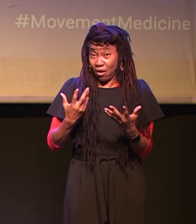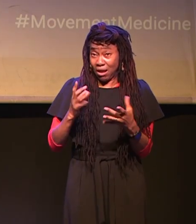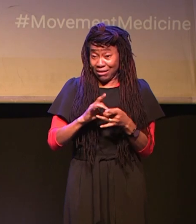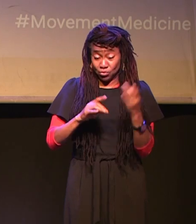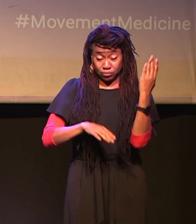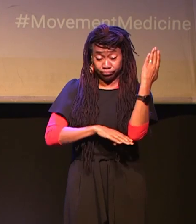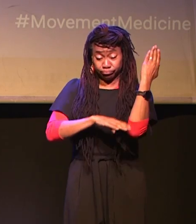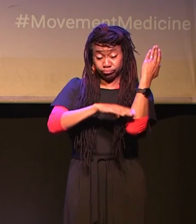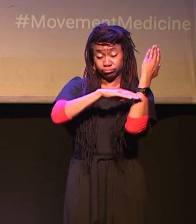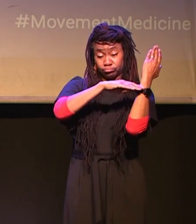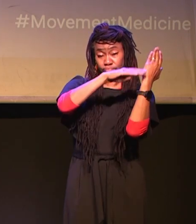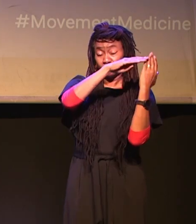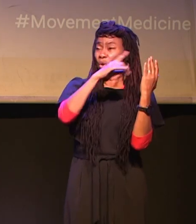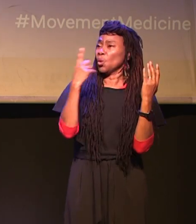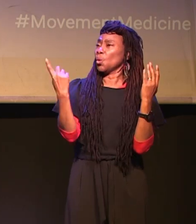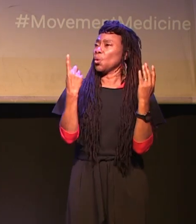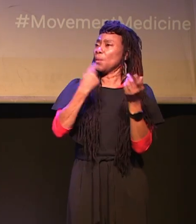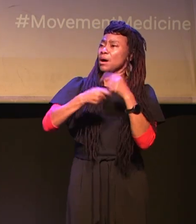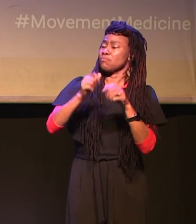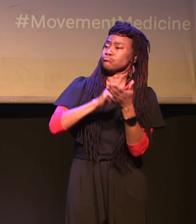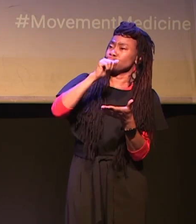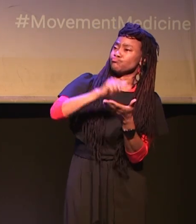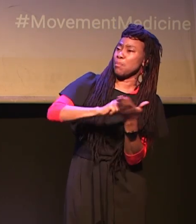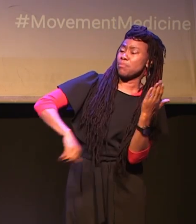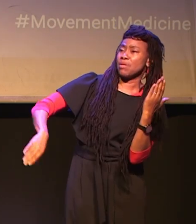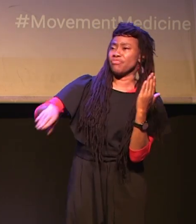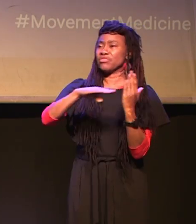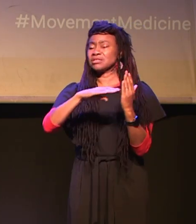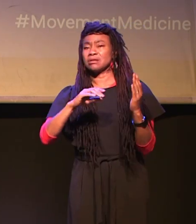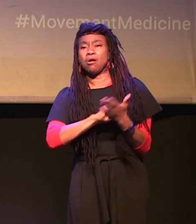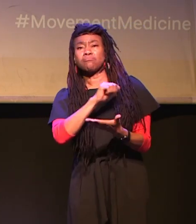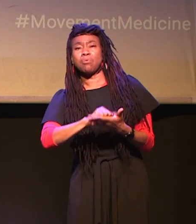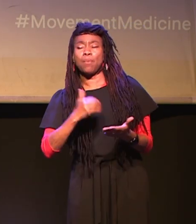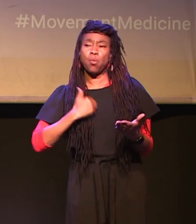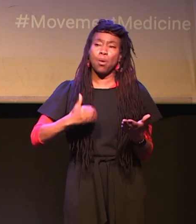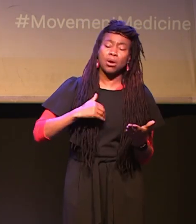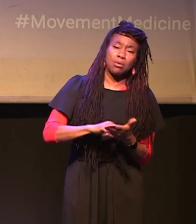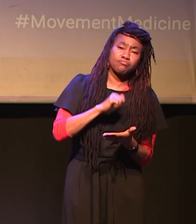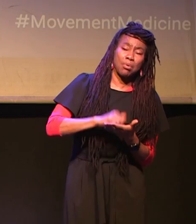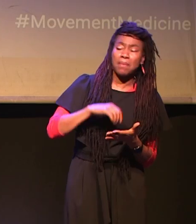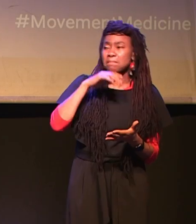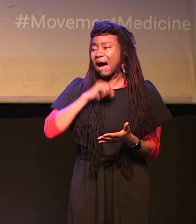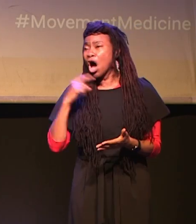we're like, who gets to be a proper this, who gets to be a proper woman, who gets to be a proper man, who gets to be,